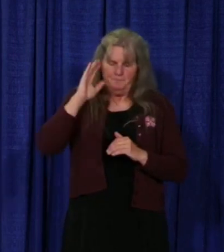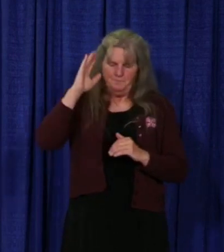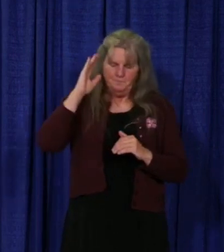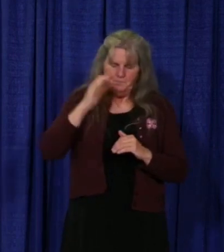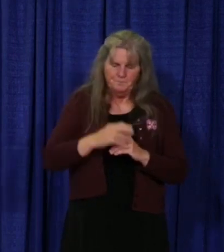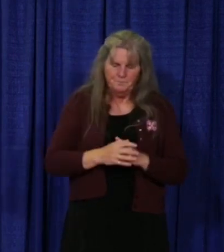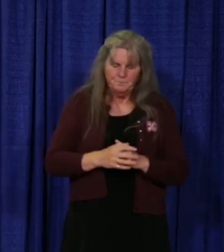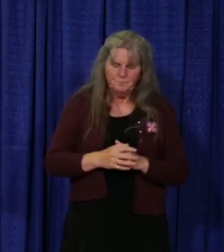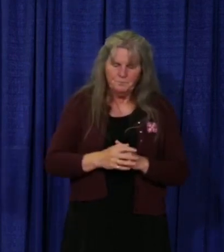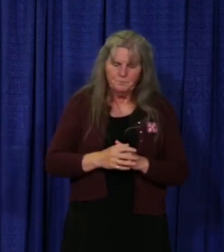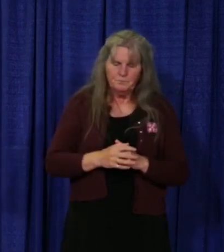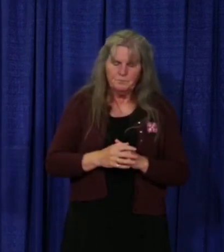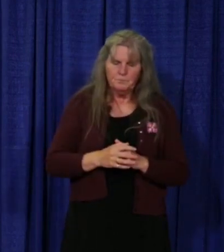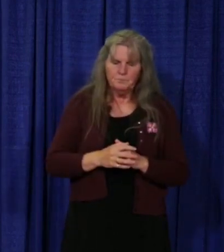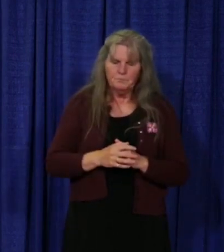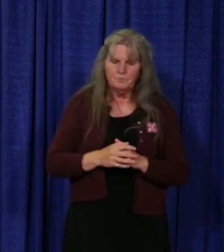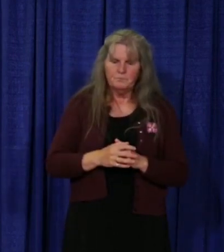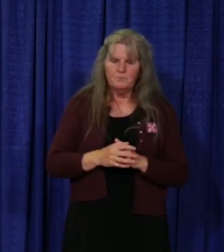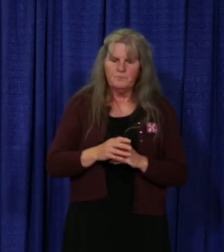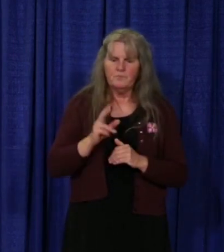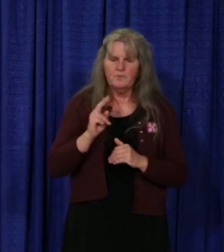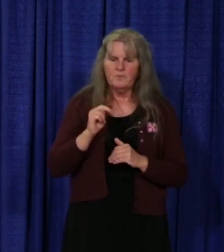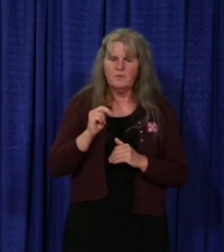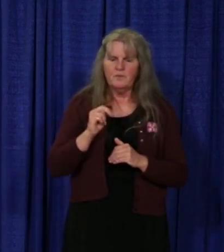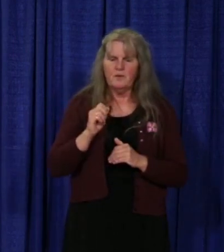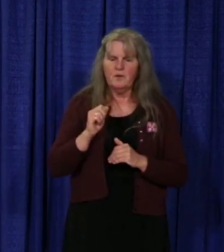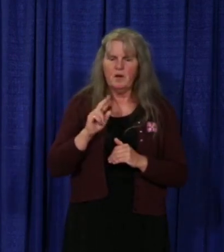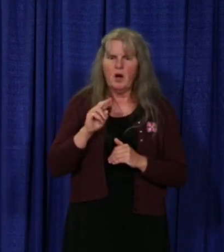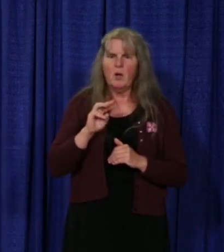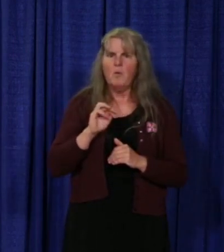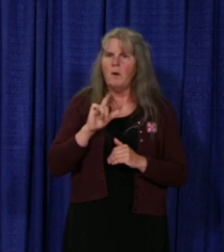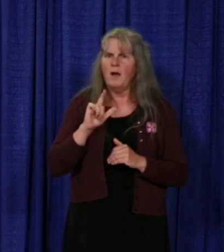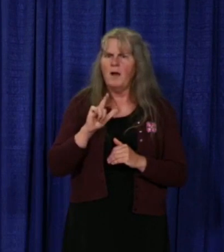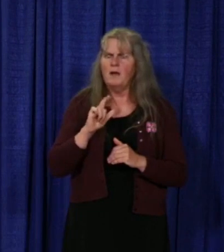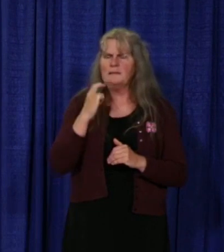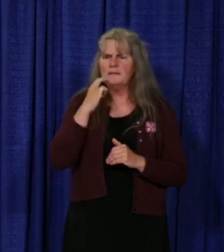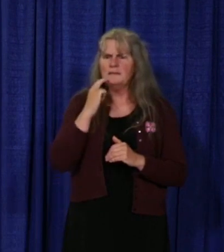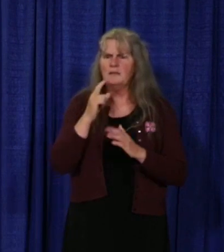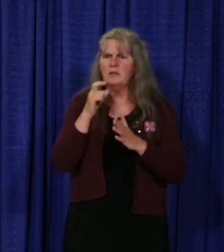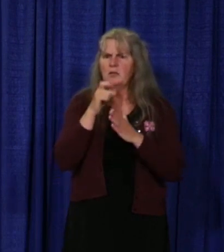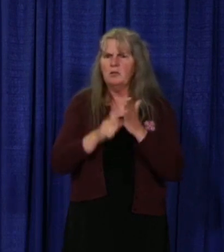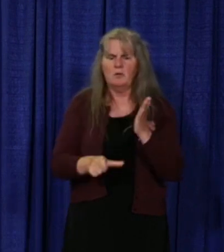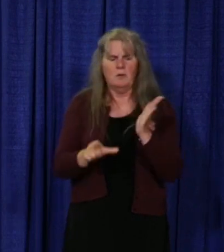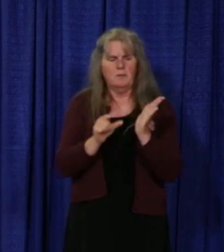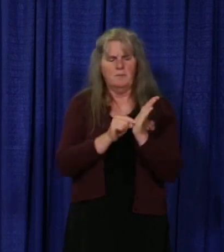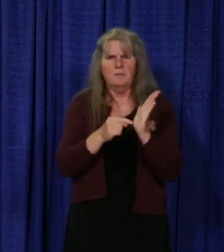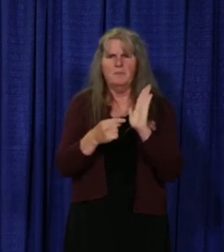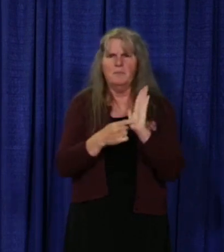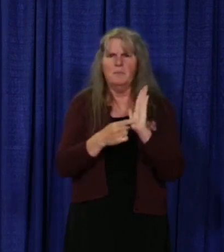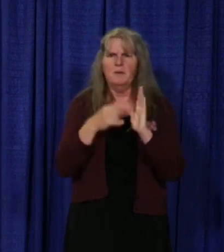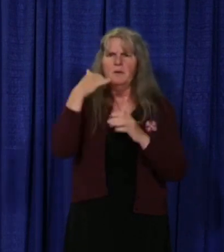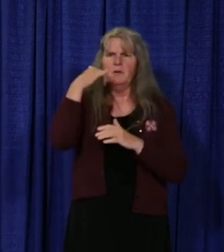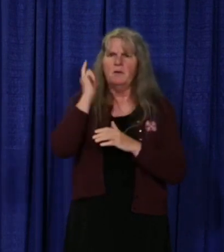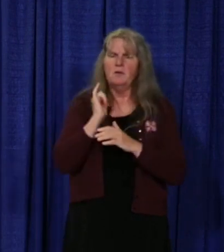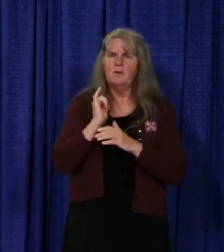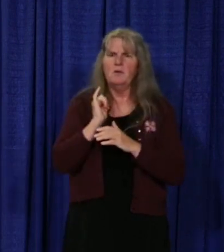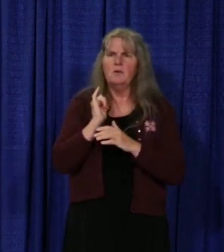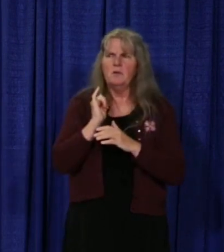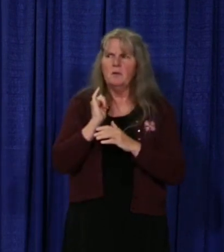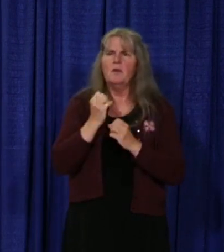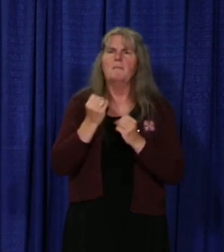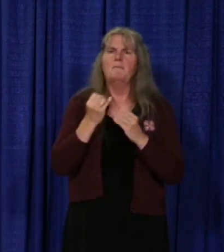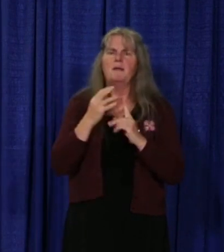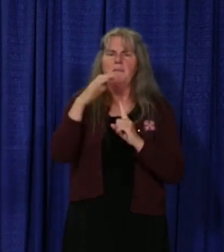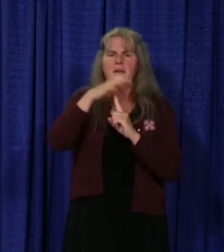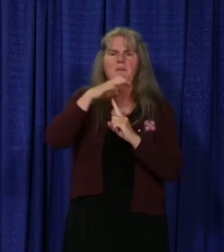Hi. This week, the Narwhal published a story that said the Yukon is being, quote, flooded, unquote, with mushroom